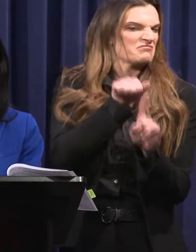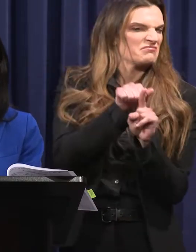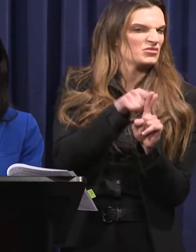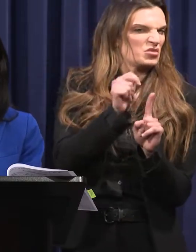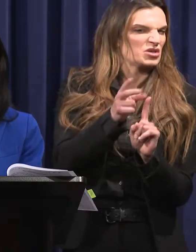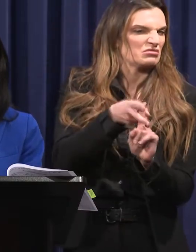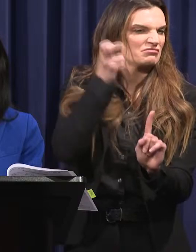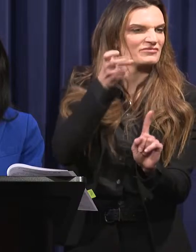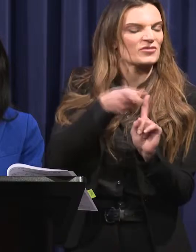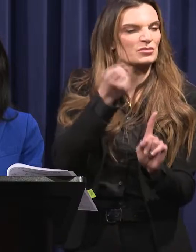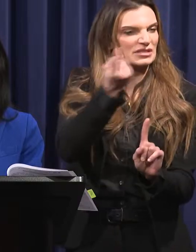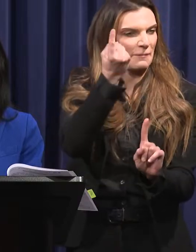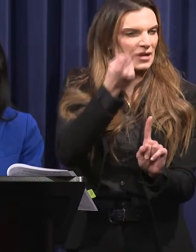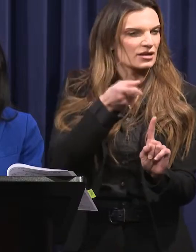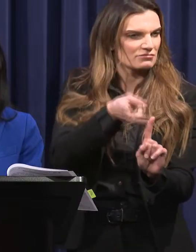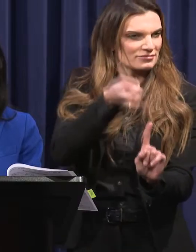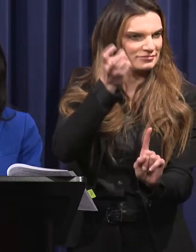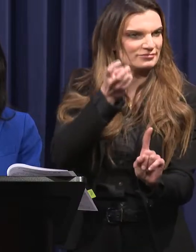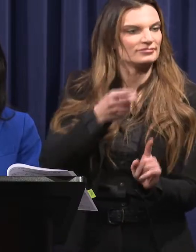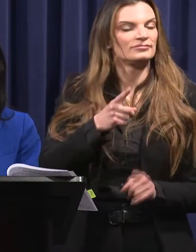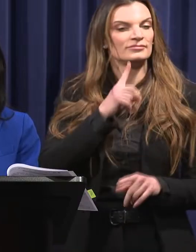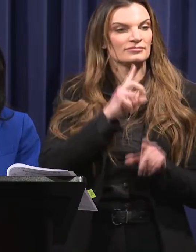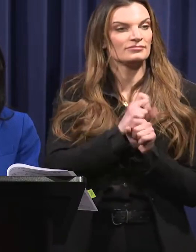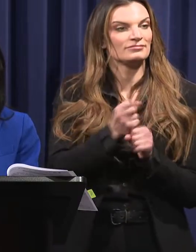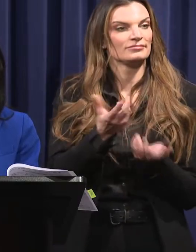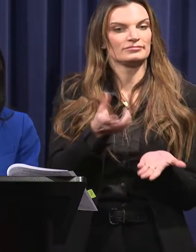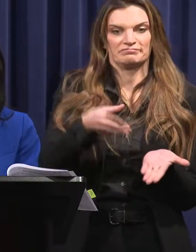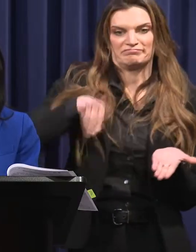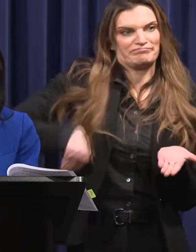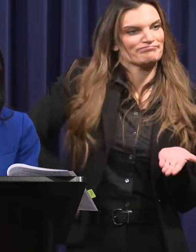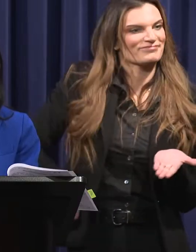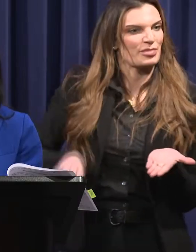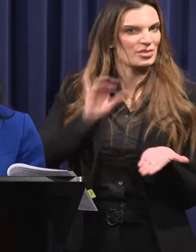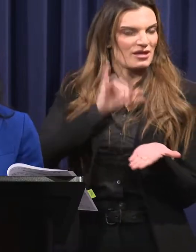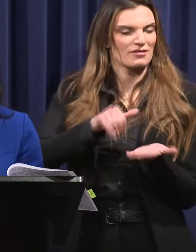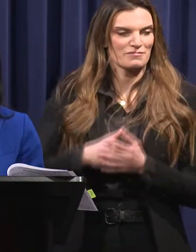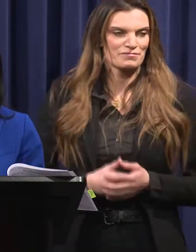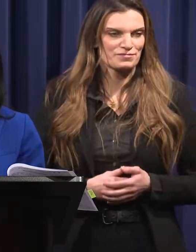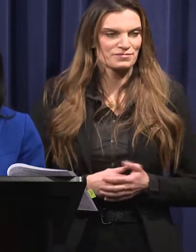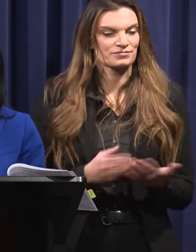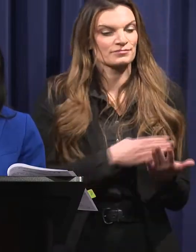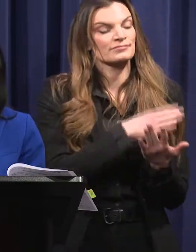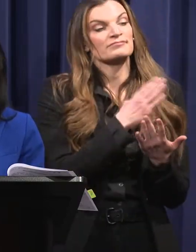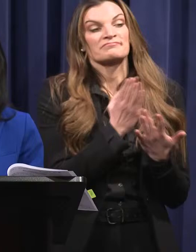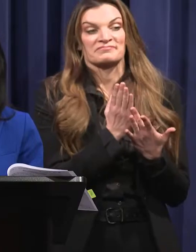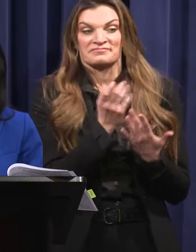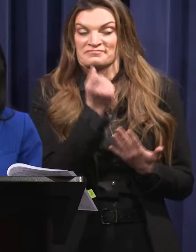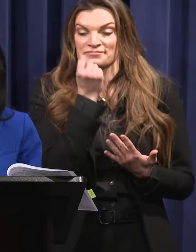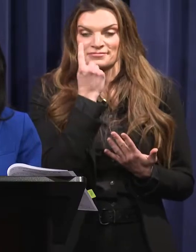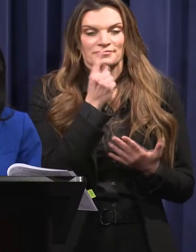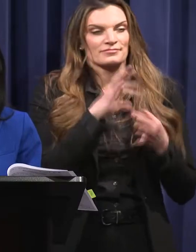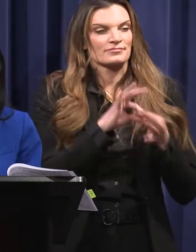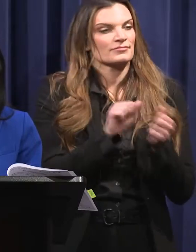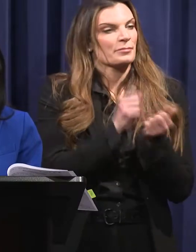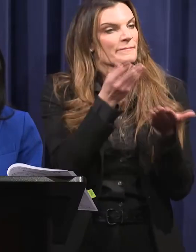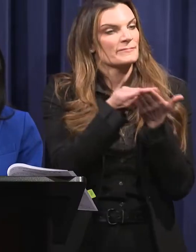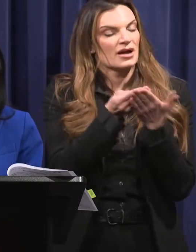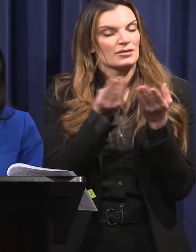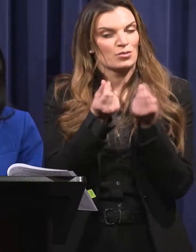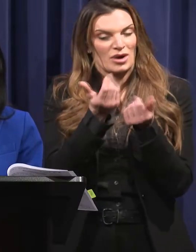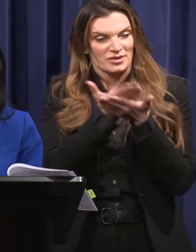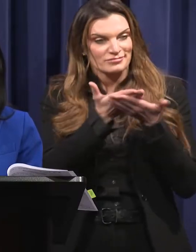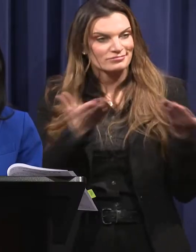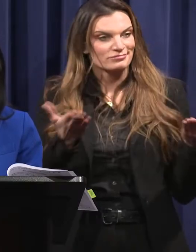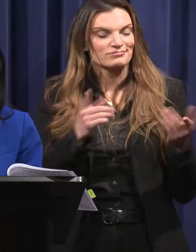someone, and that they used something of value. We must also prove that the money or property belonged